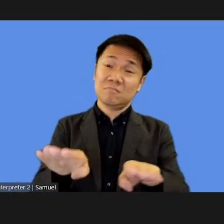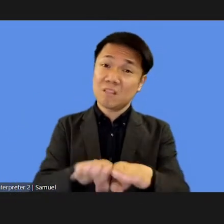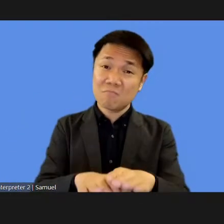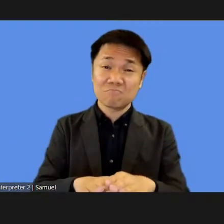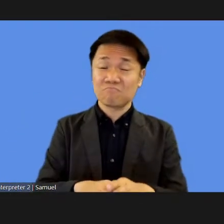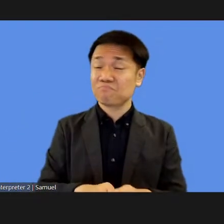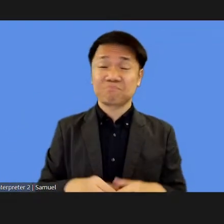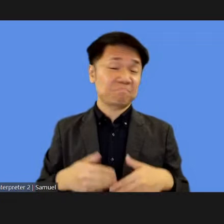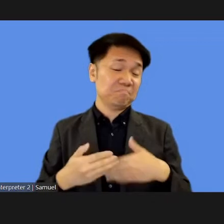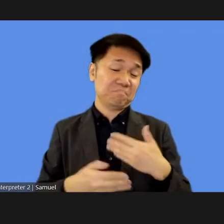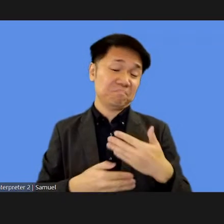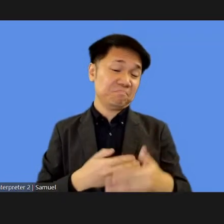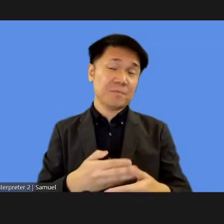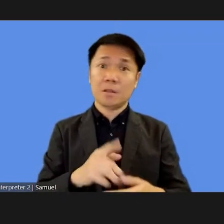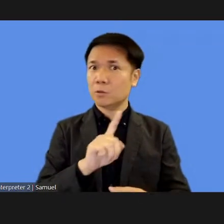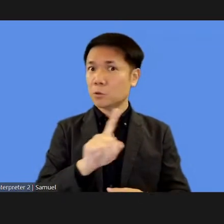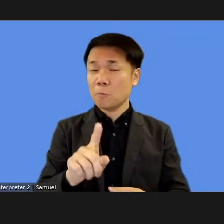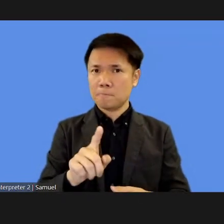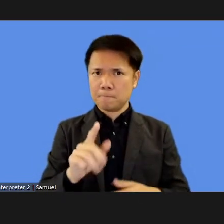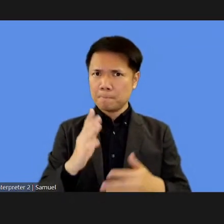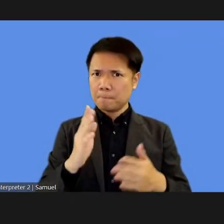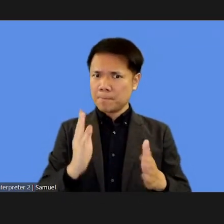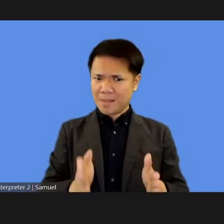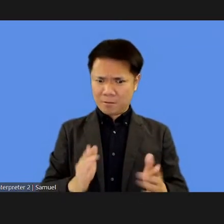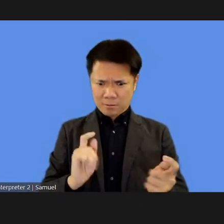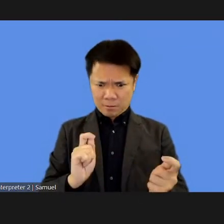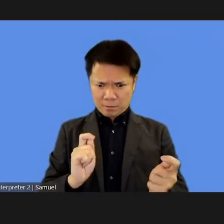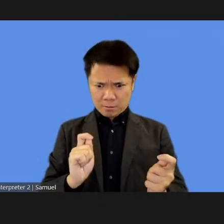to the dynamics, of the environment and